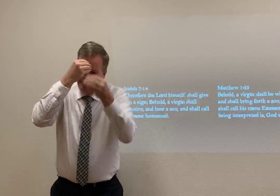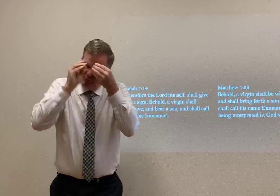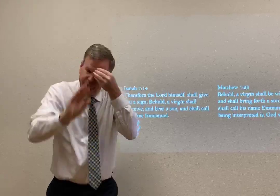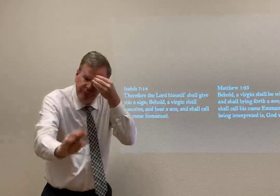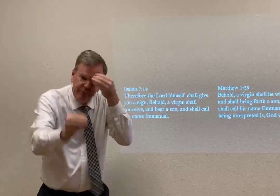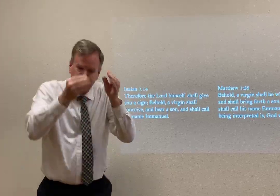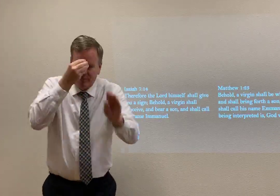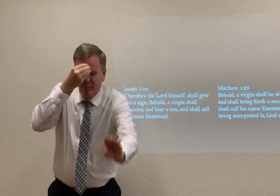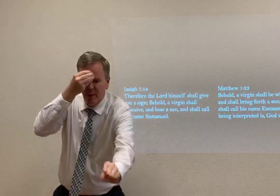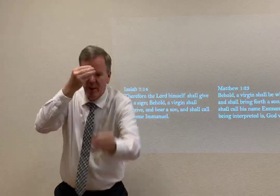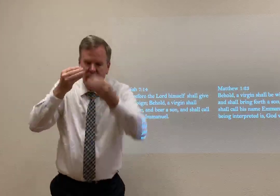accept God at His word.